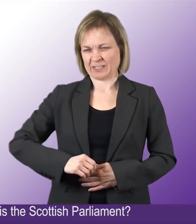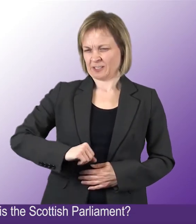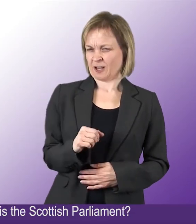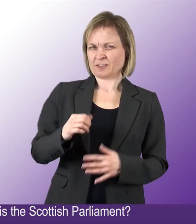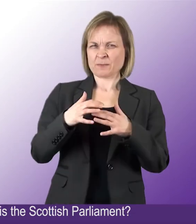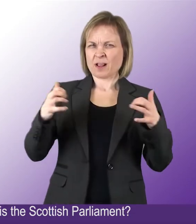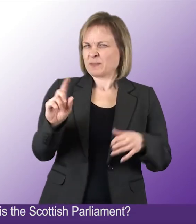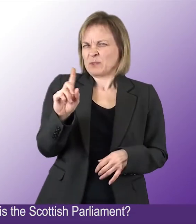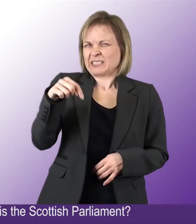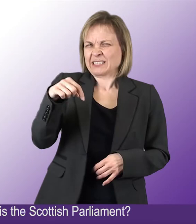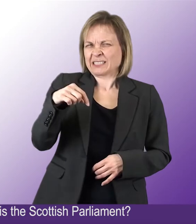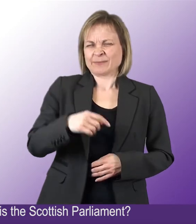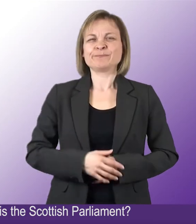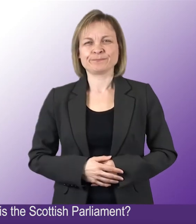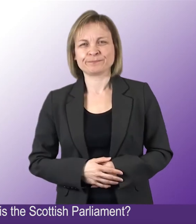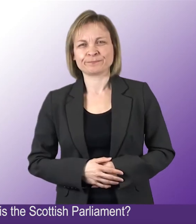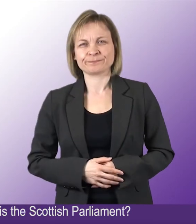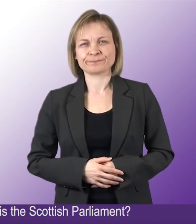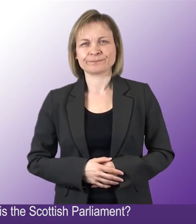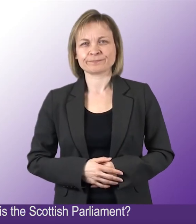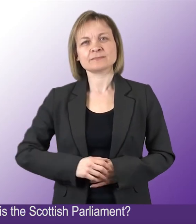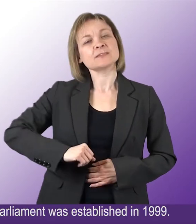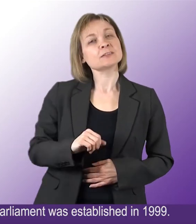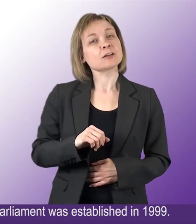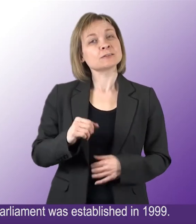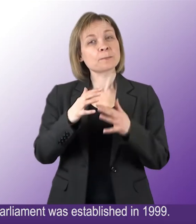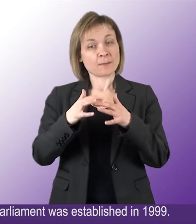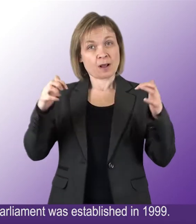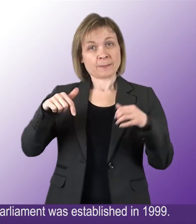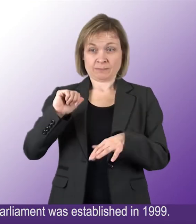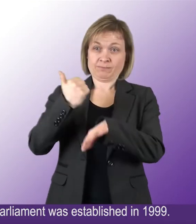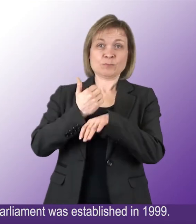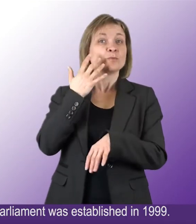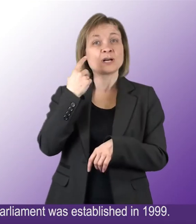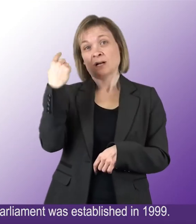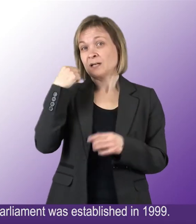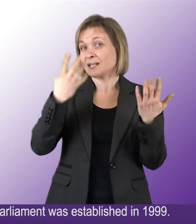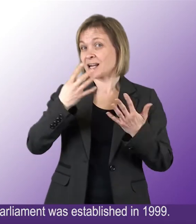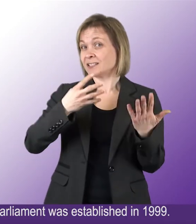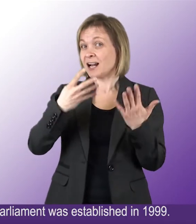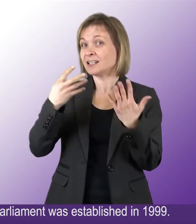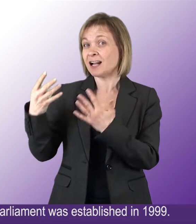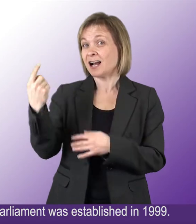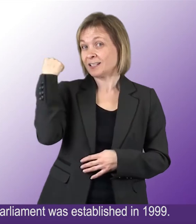What is the Scottish Parliament? The Scottish Parliament was established in 1999.